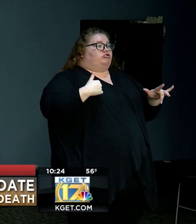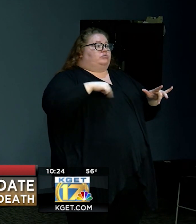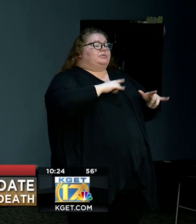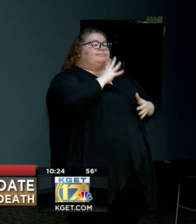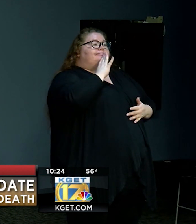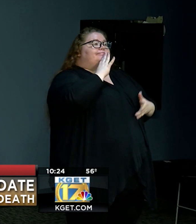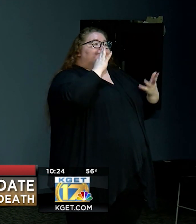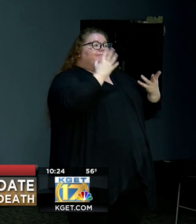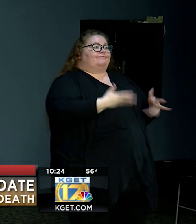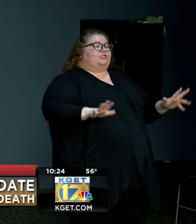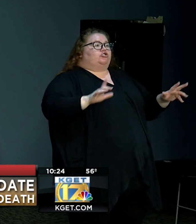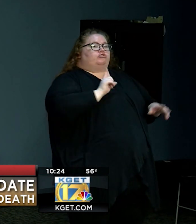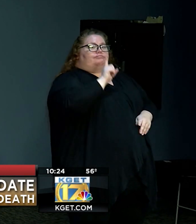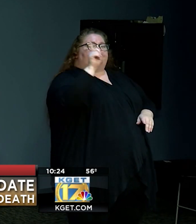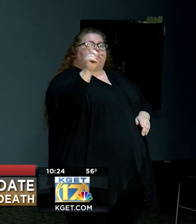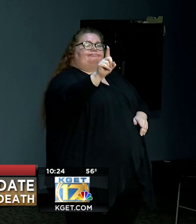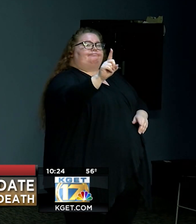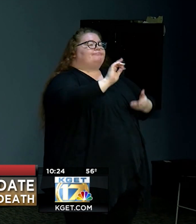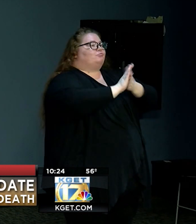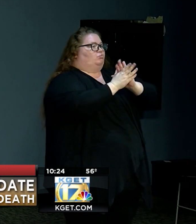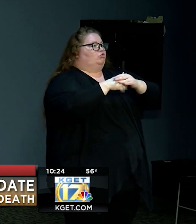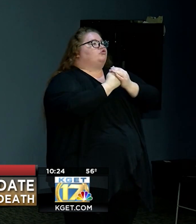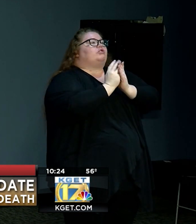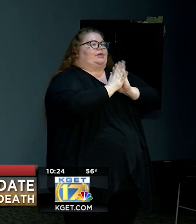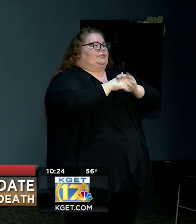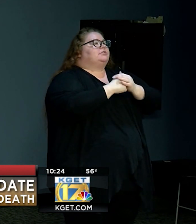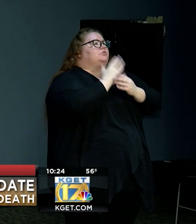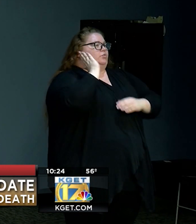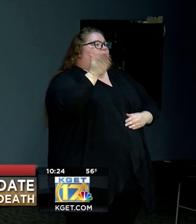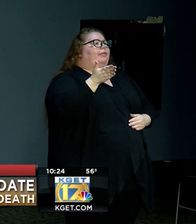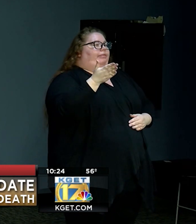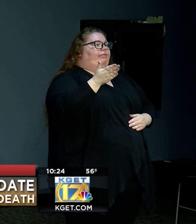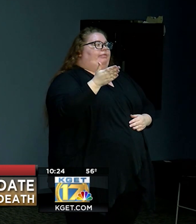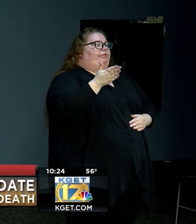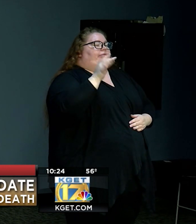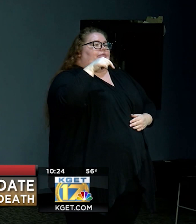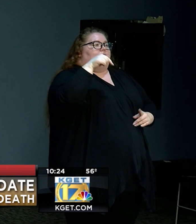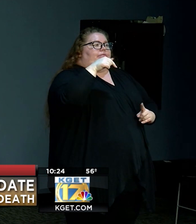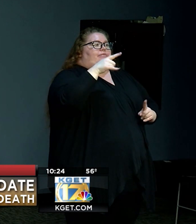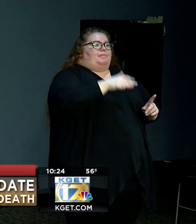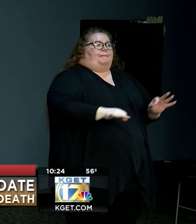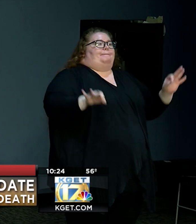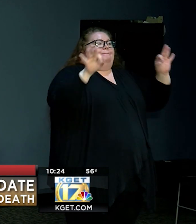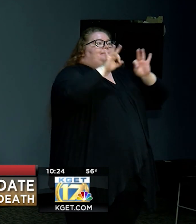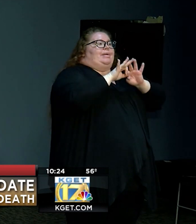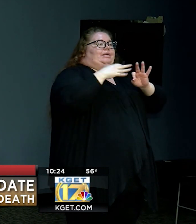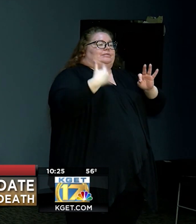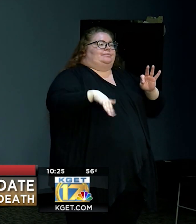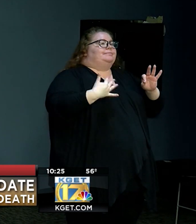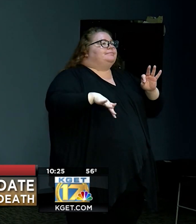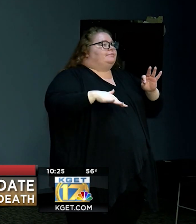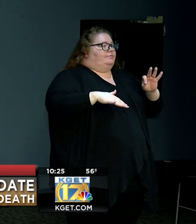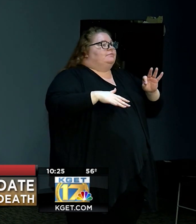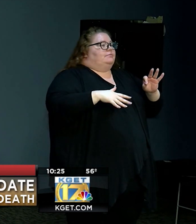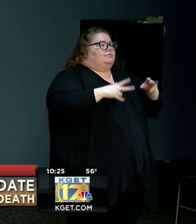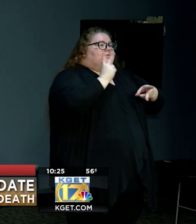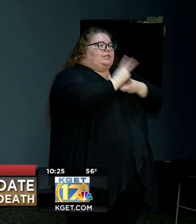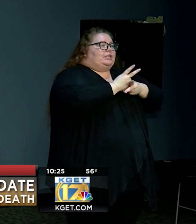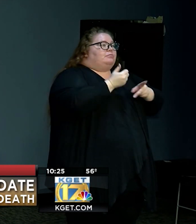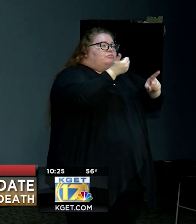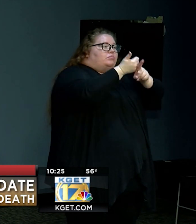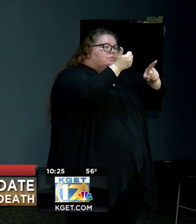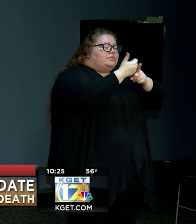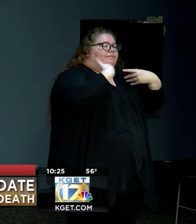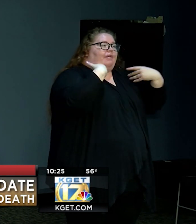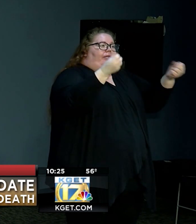hands. Wash your hands, wash your hands, wash your hands is the single biggest input to keeping yourself healthy.